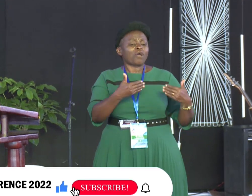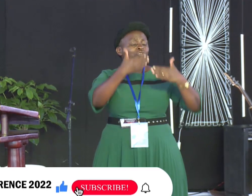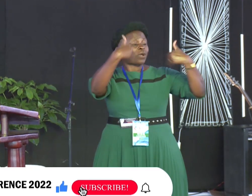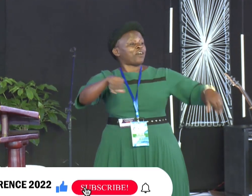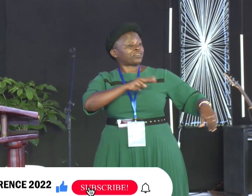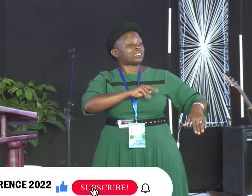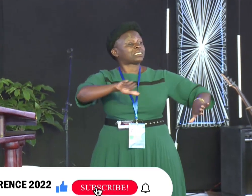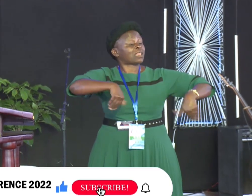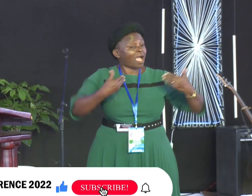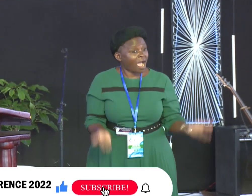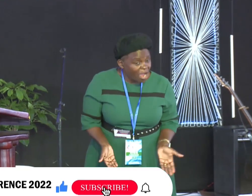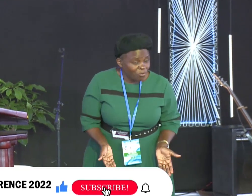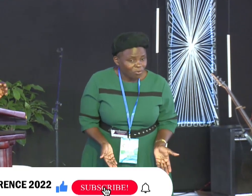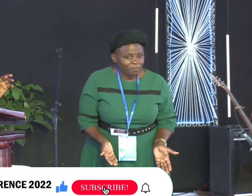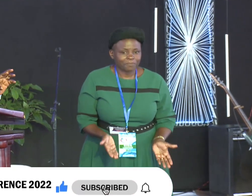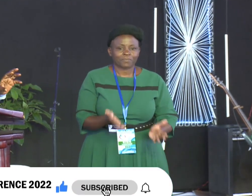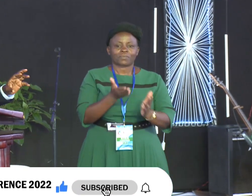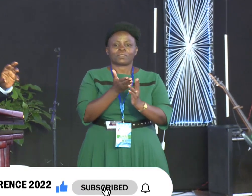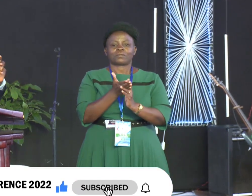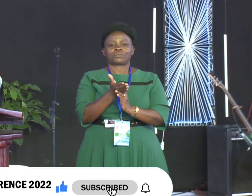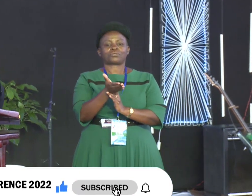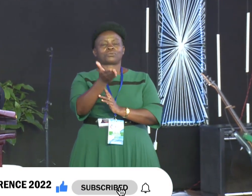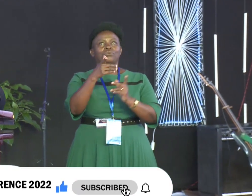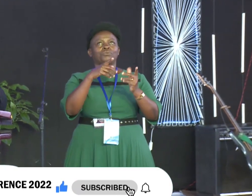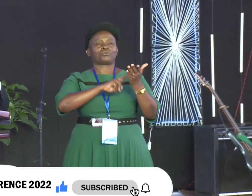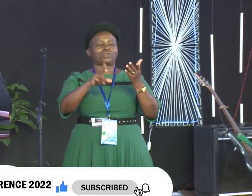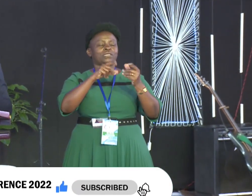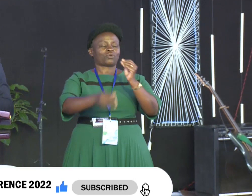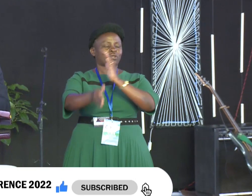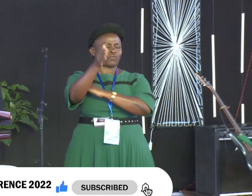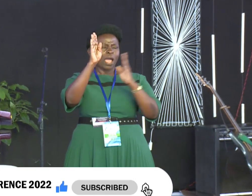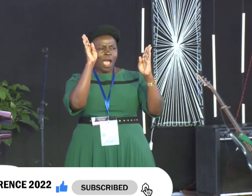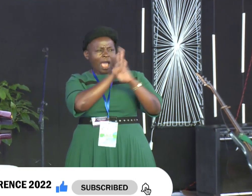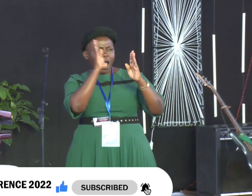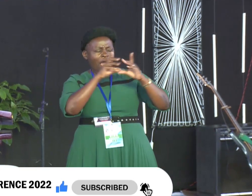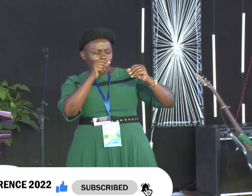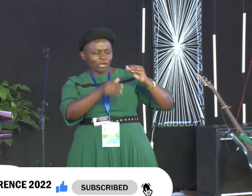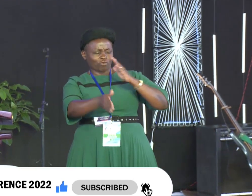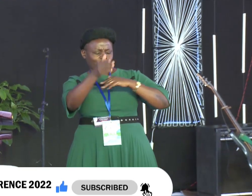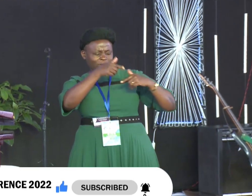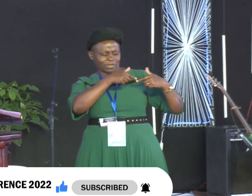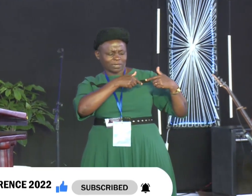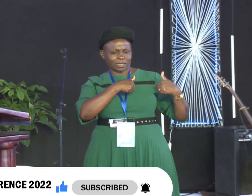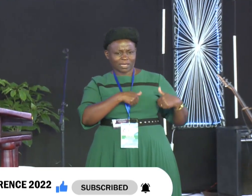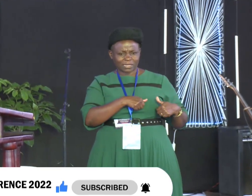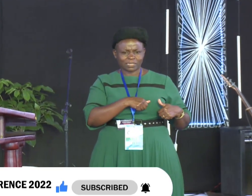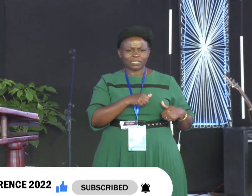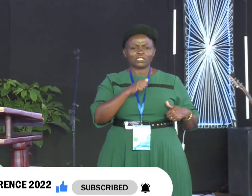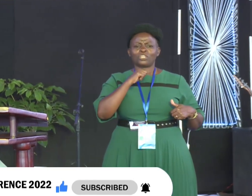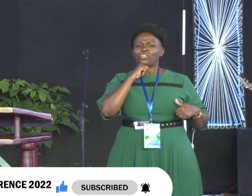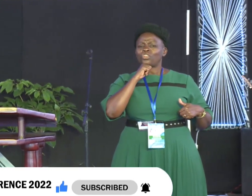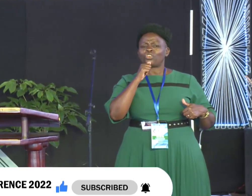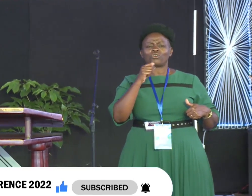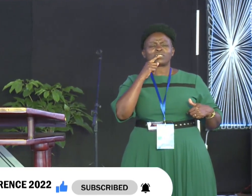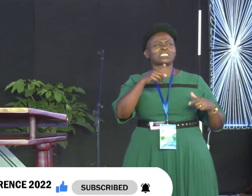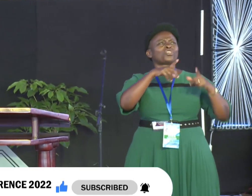Only the sin that disturbs us, he says that the strength not to sin, he keeps the word of God. He